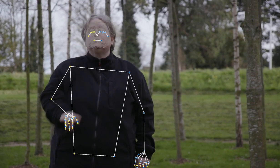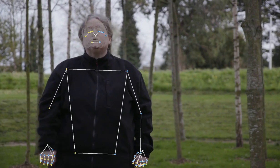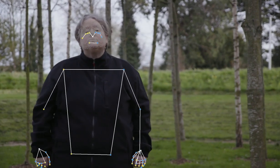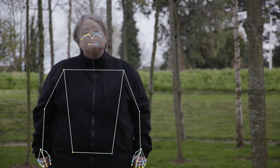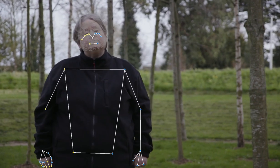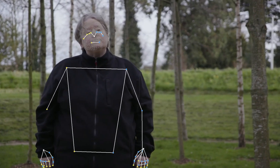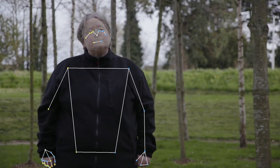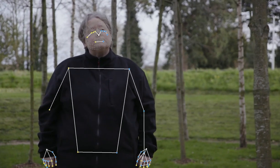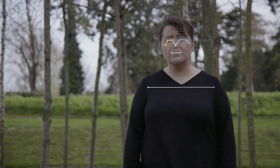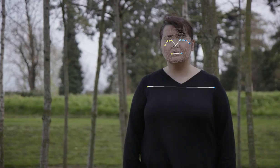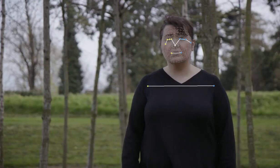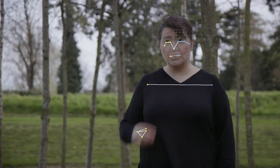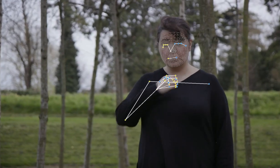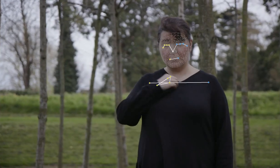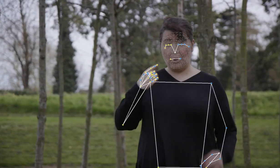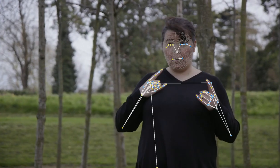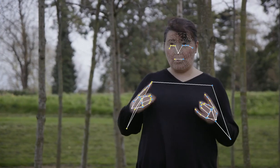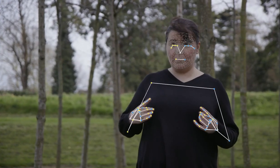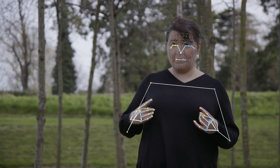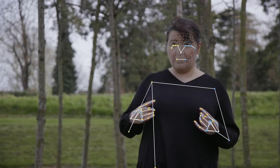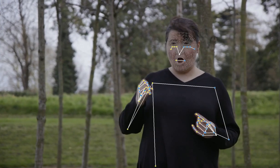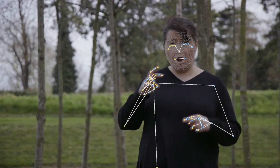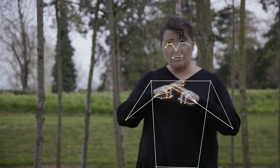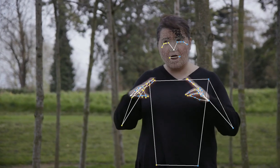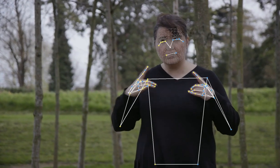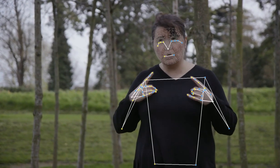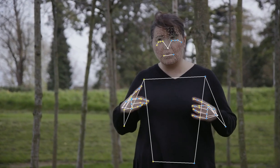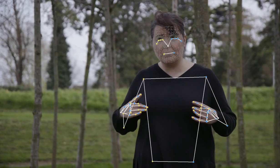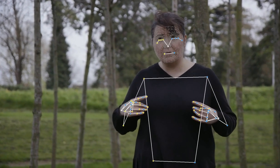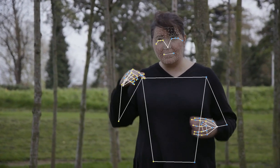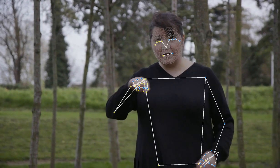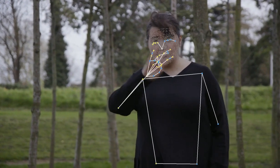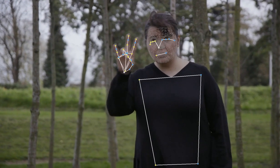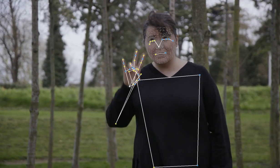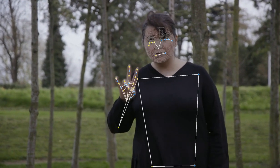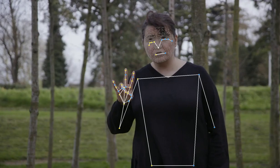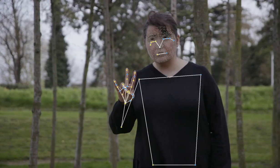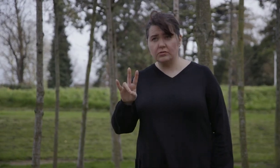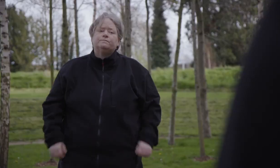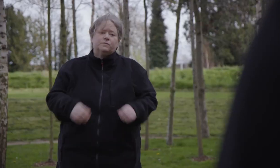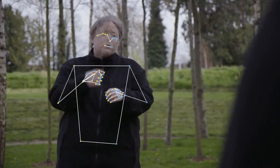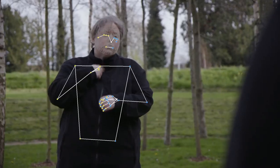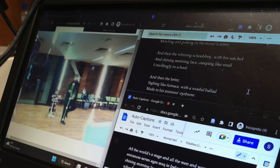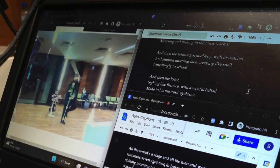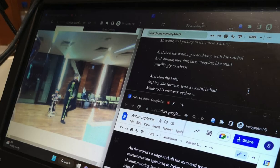phone during the production to obtain live captioning. And that's driven by an AI. The actors performed